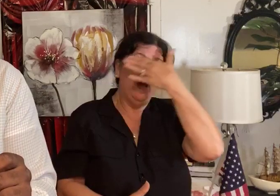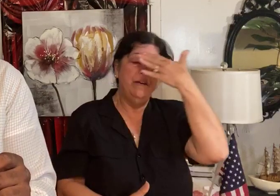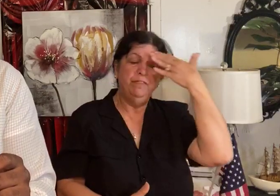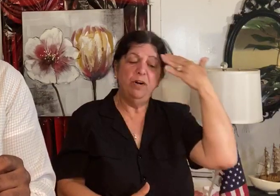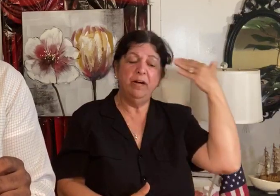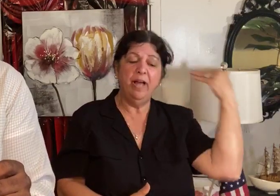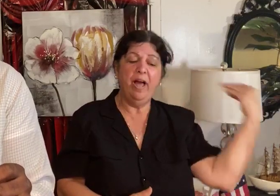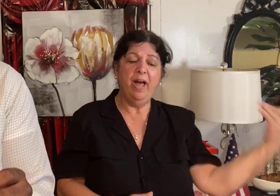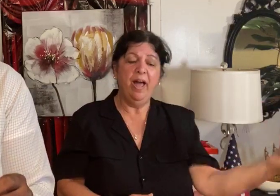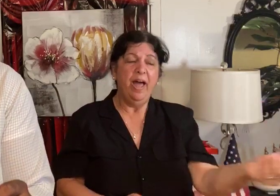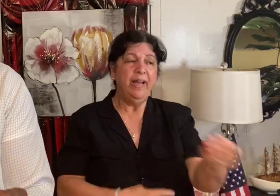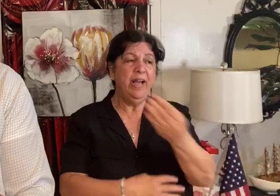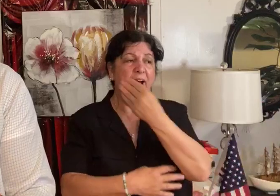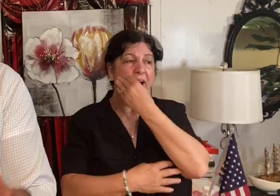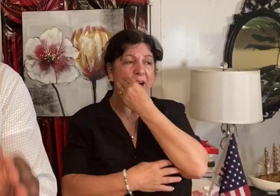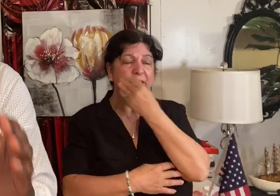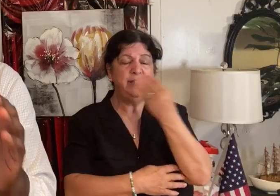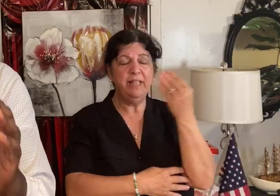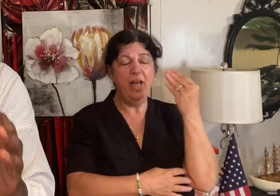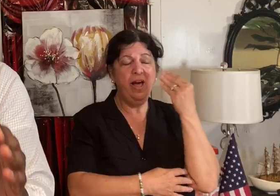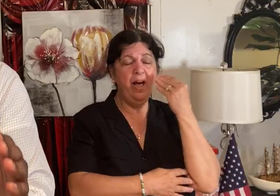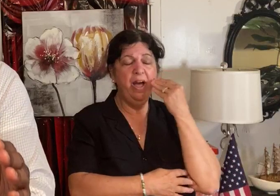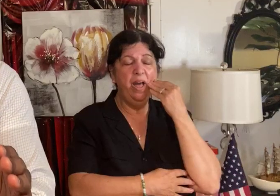Lest I forget